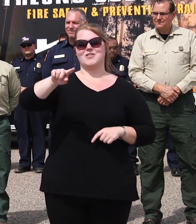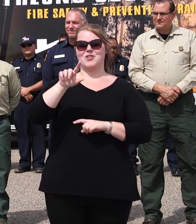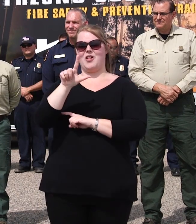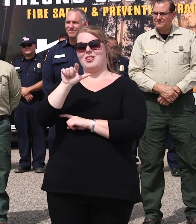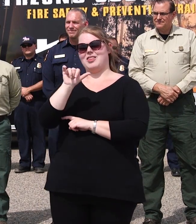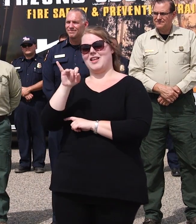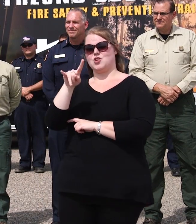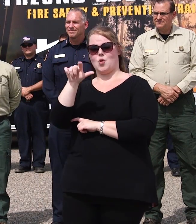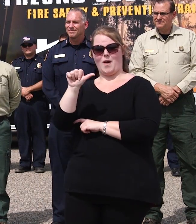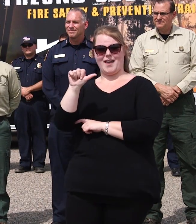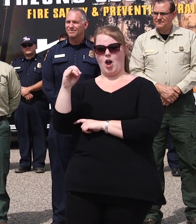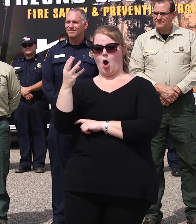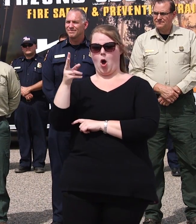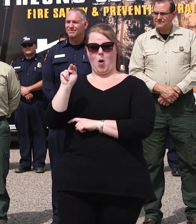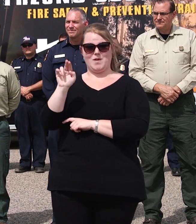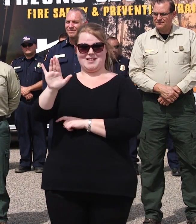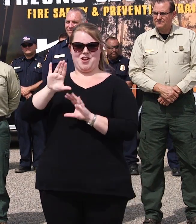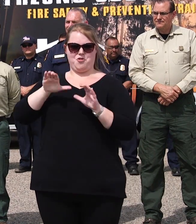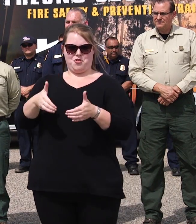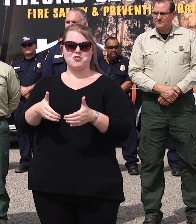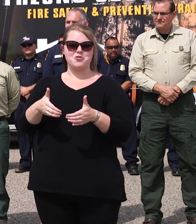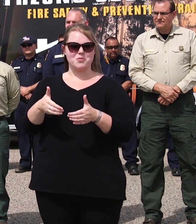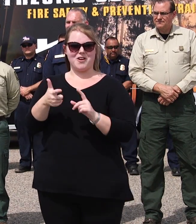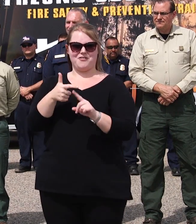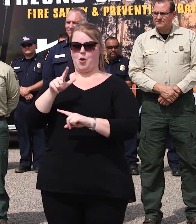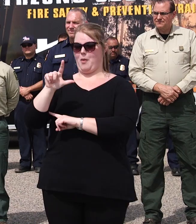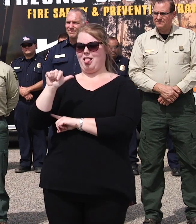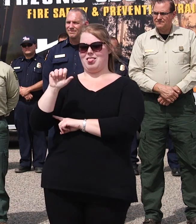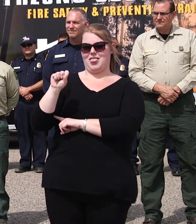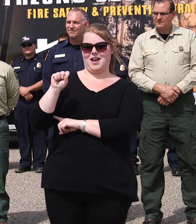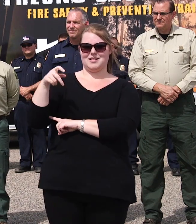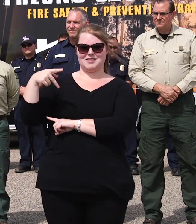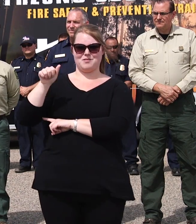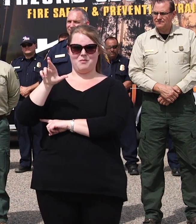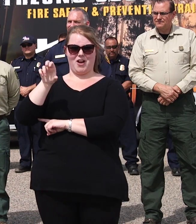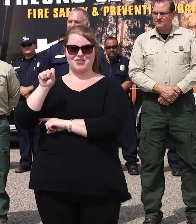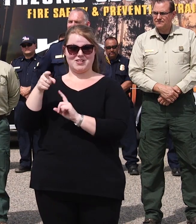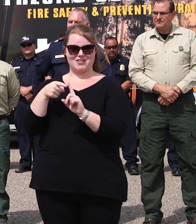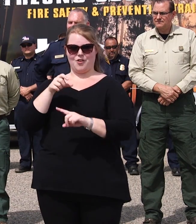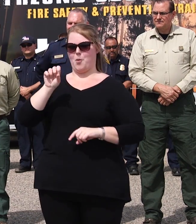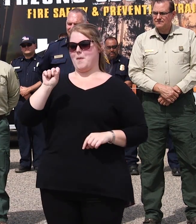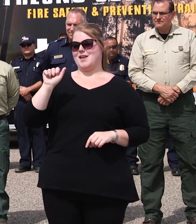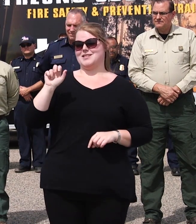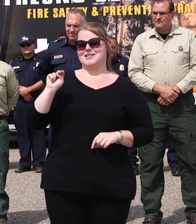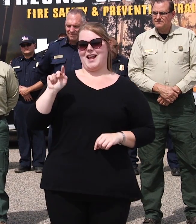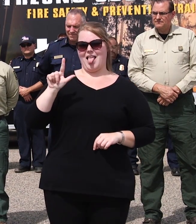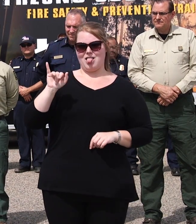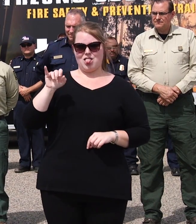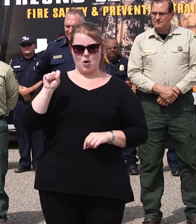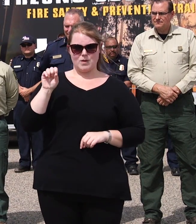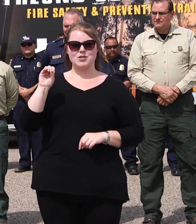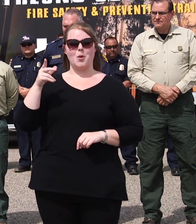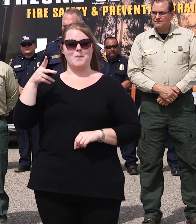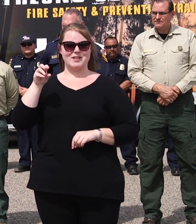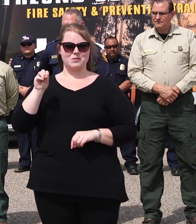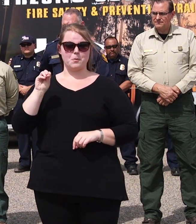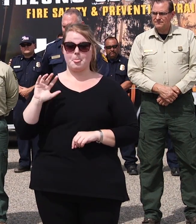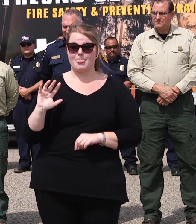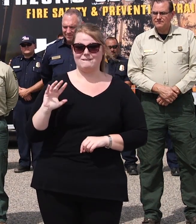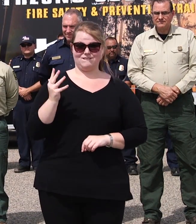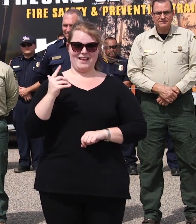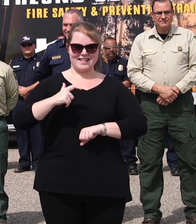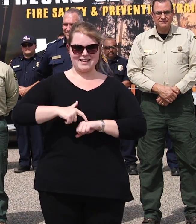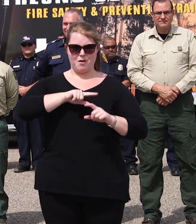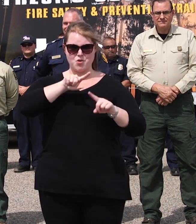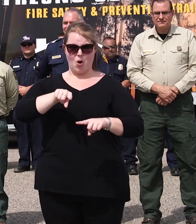and her crew based out of our Los Padres Center in San Luis Obispo that, again, just started. This is their 5th spike where they